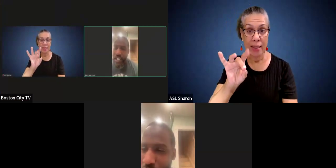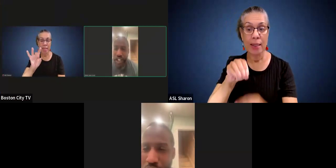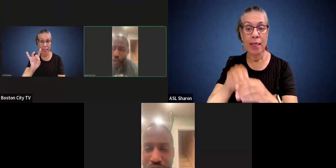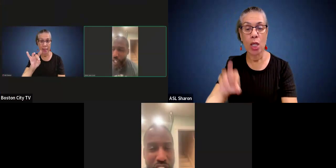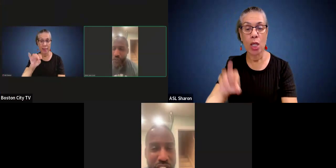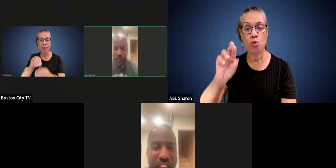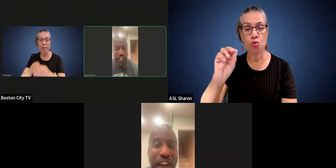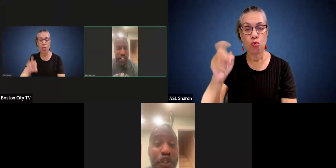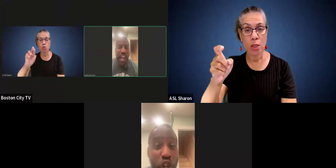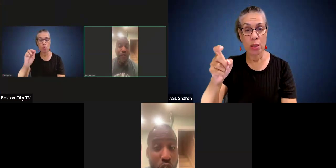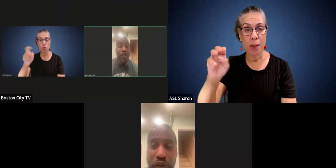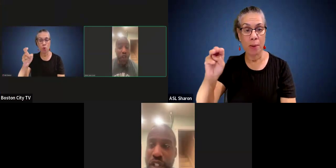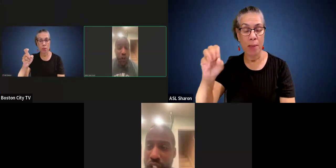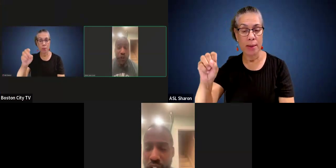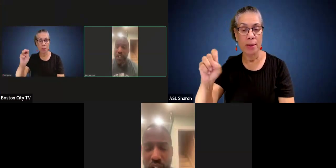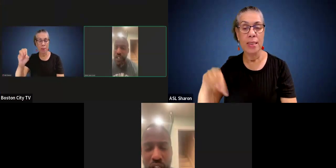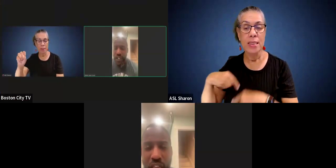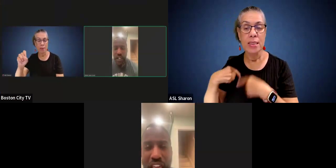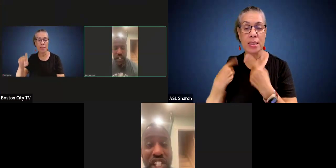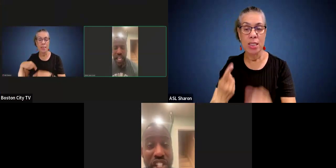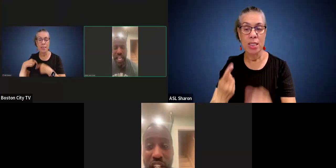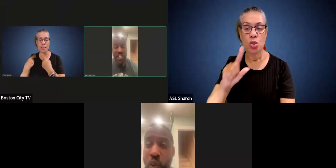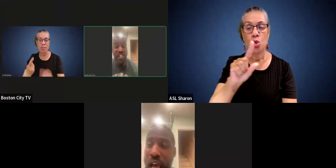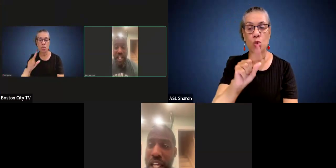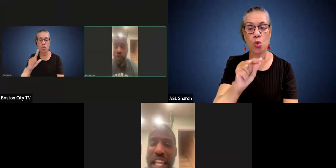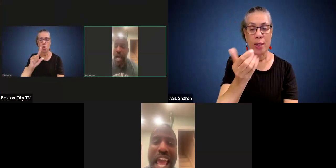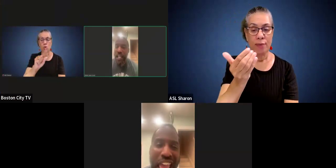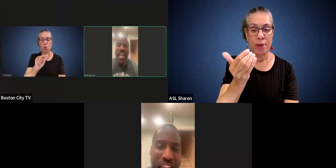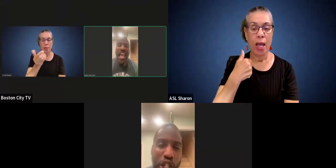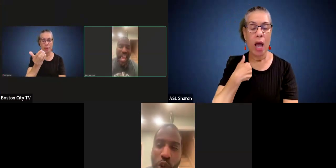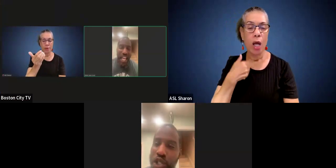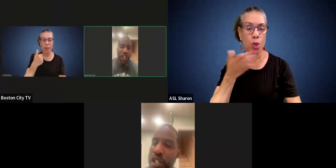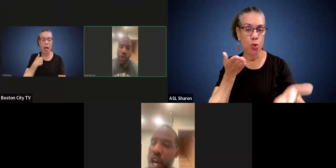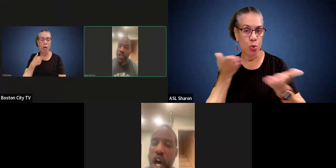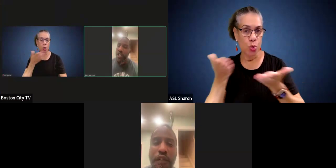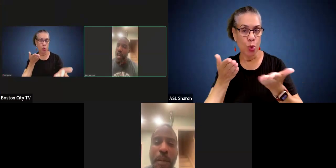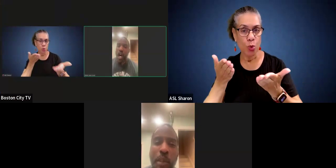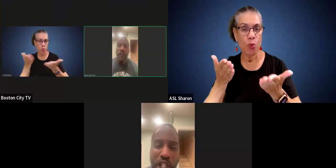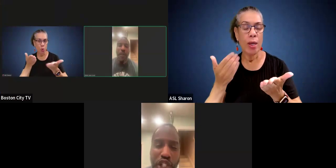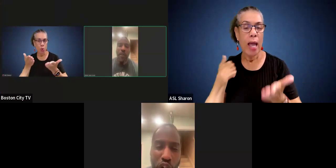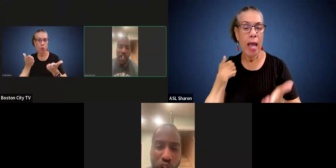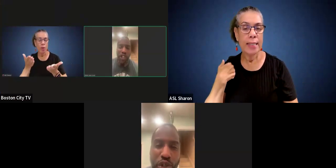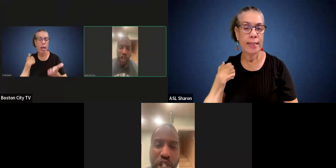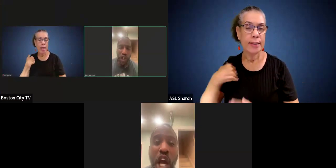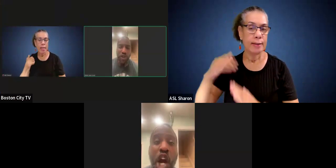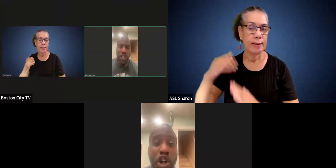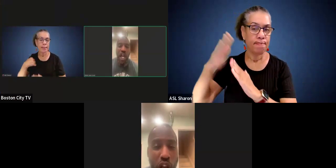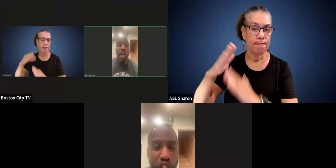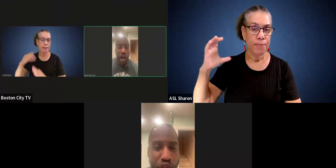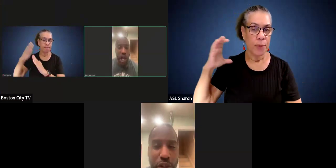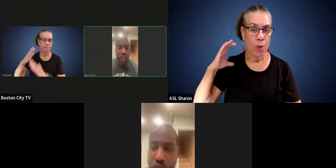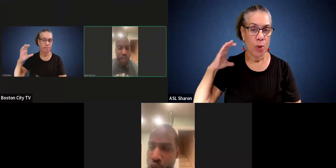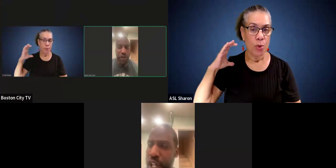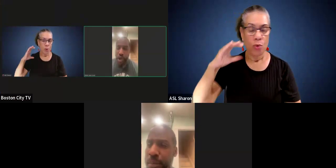Since 2015, I have served as the citywide head coach of the Boys and Girls